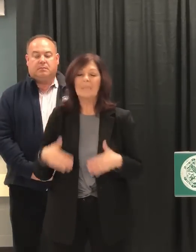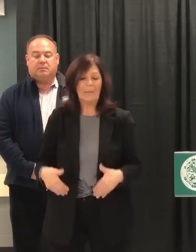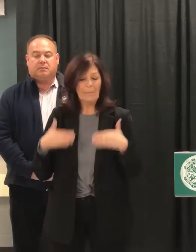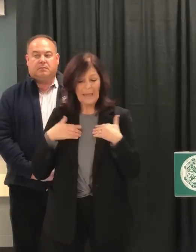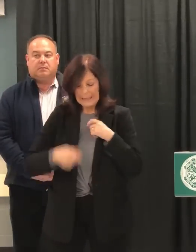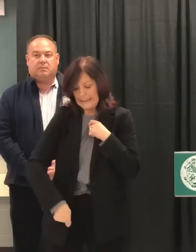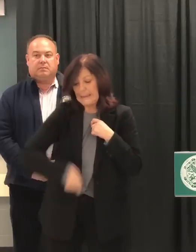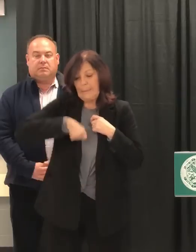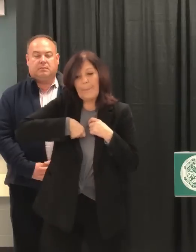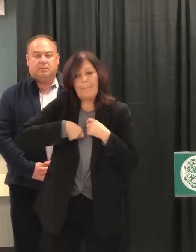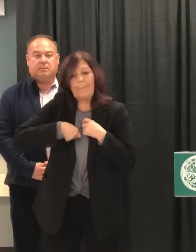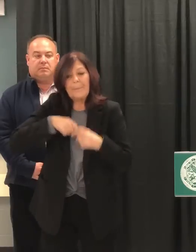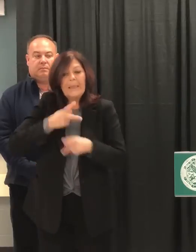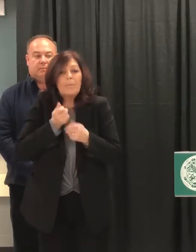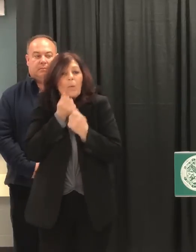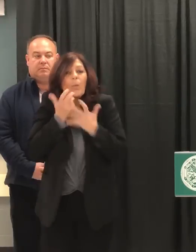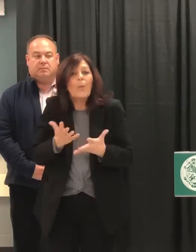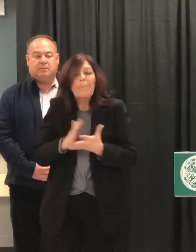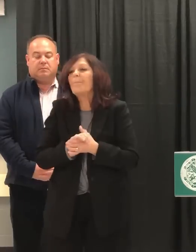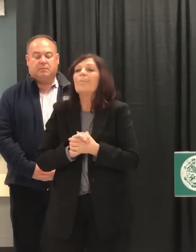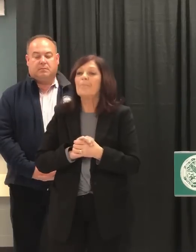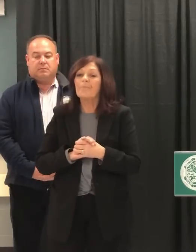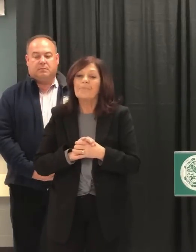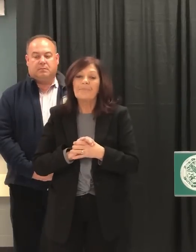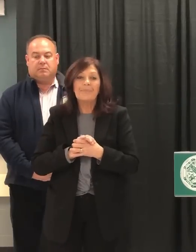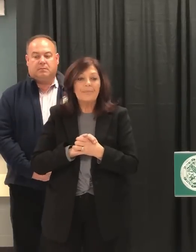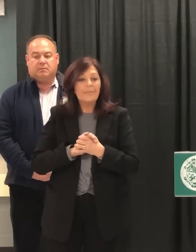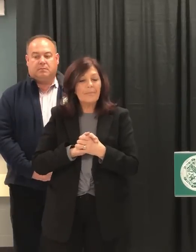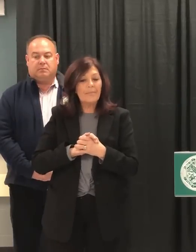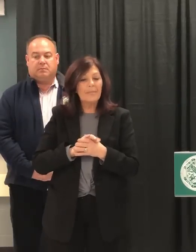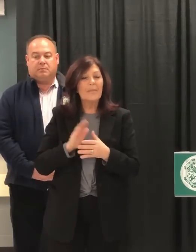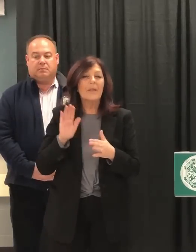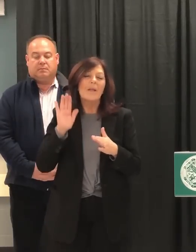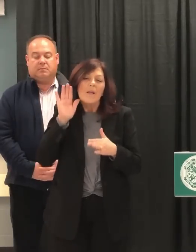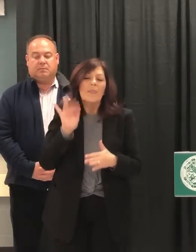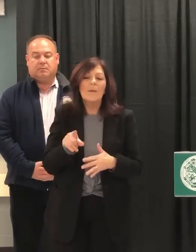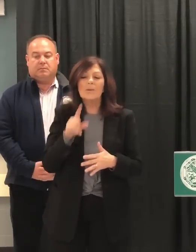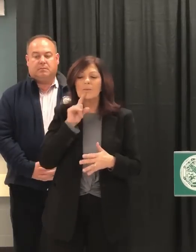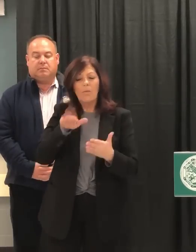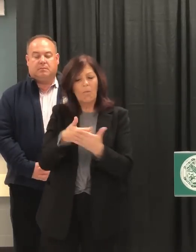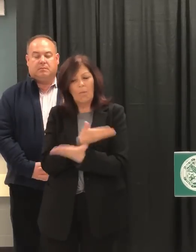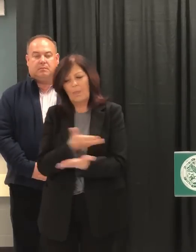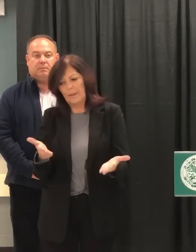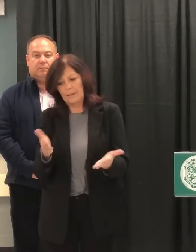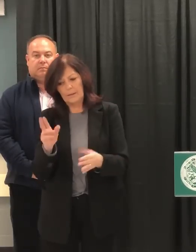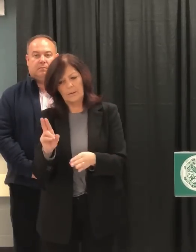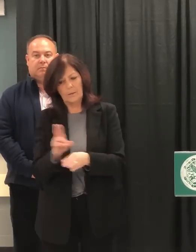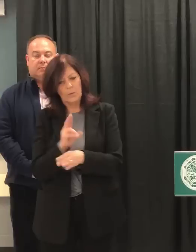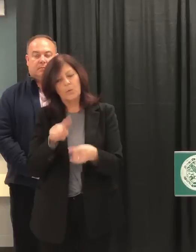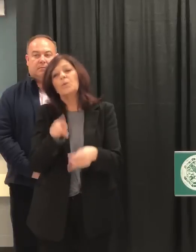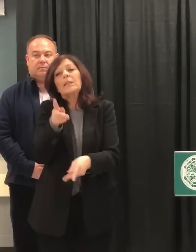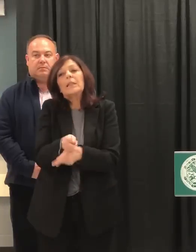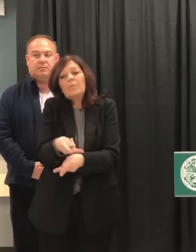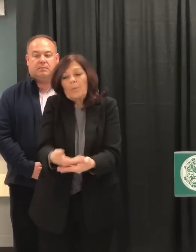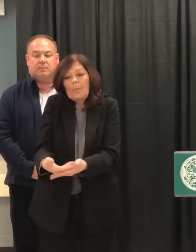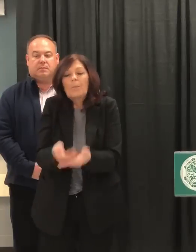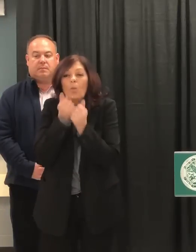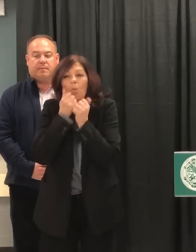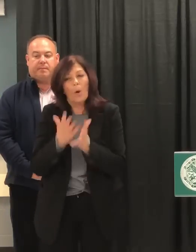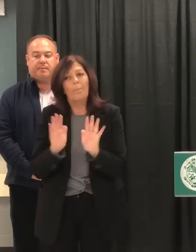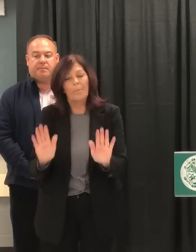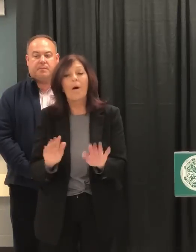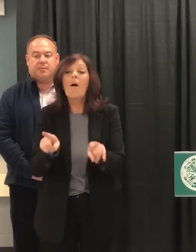zip up and don't cover those wearable blankets. So those are all things that you want to use to keep your baby warm. Also,